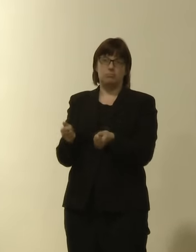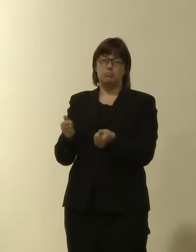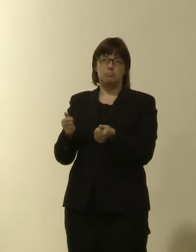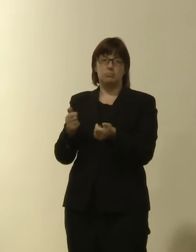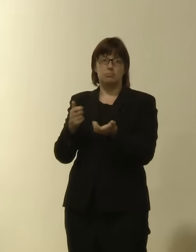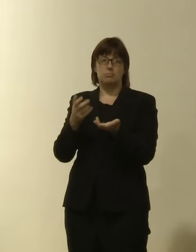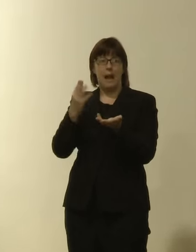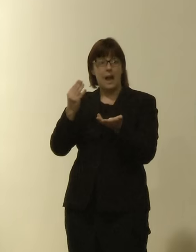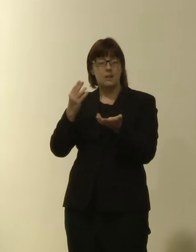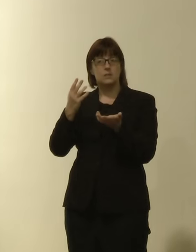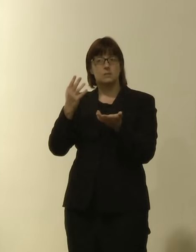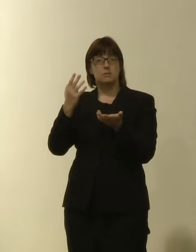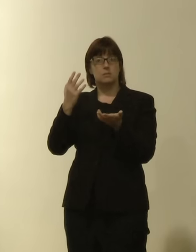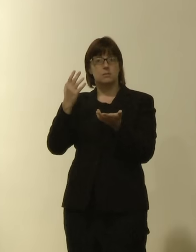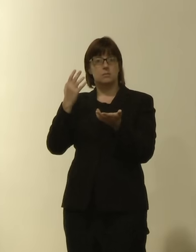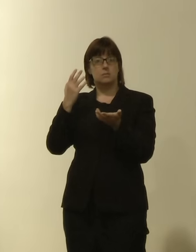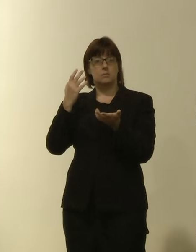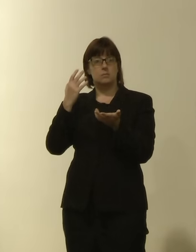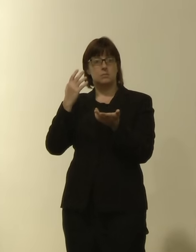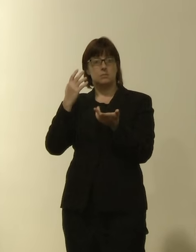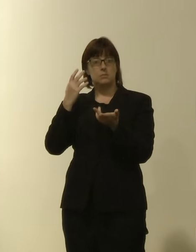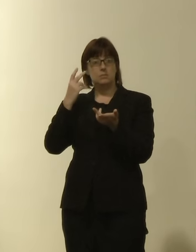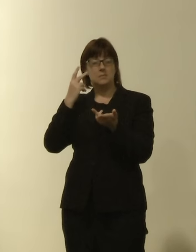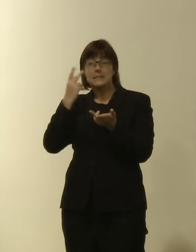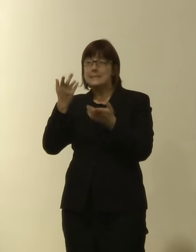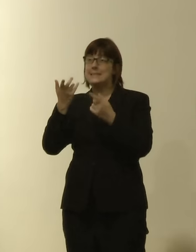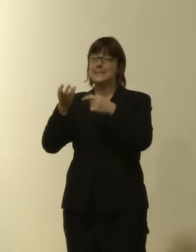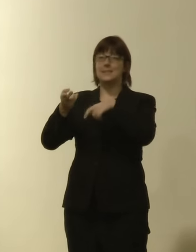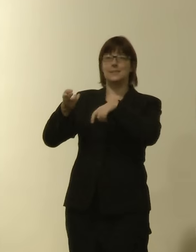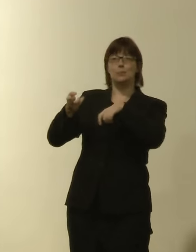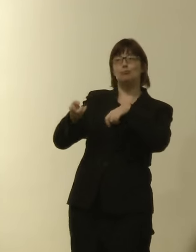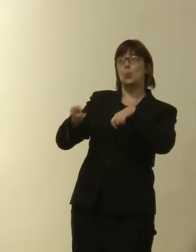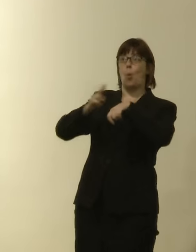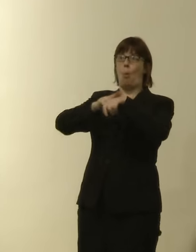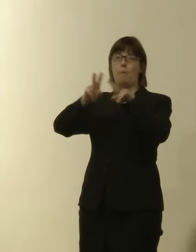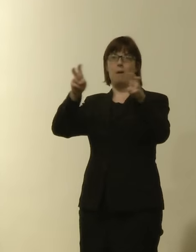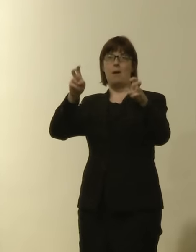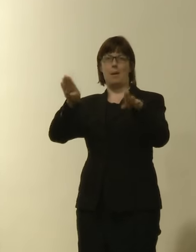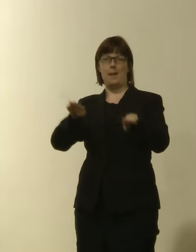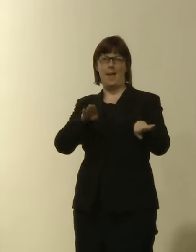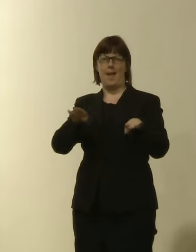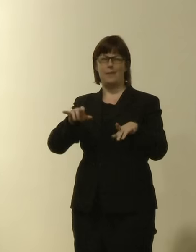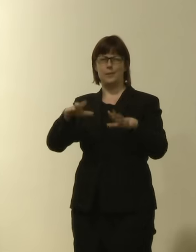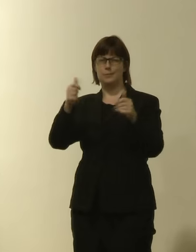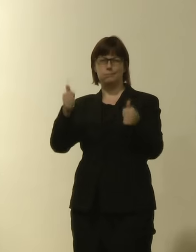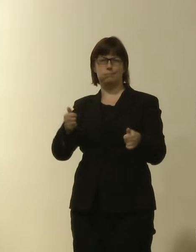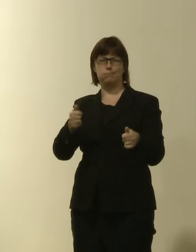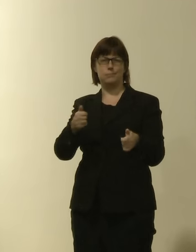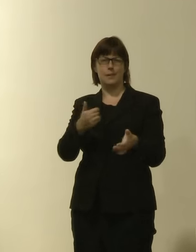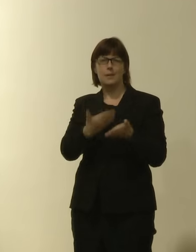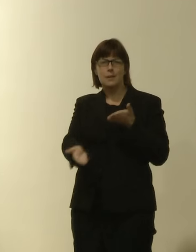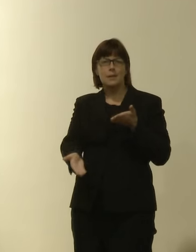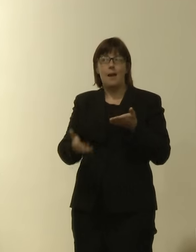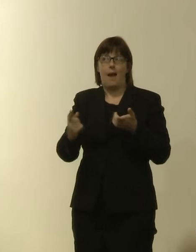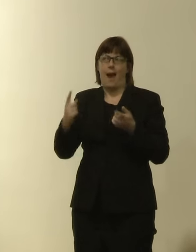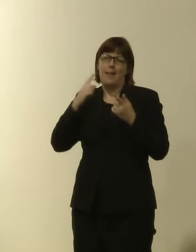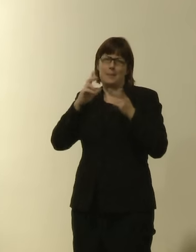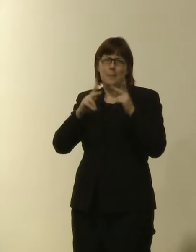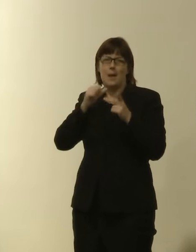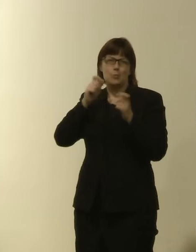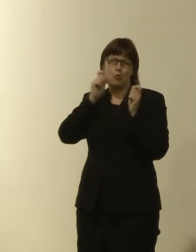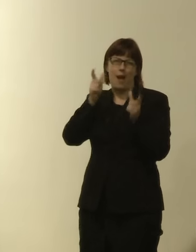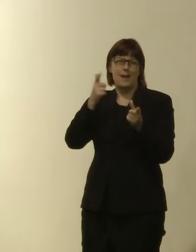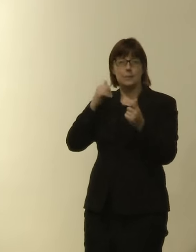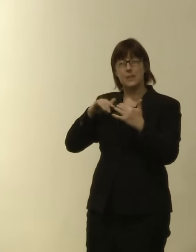complete collapse of normative behavior and normative structure, I don't think a lot of sociologists or anthropologists would be